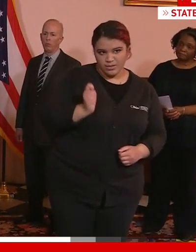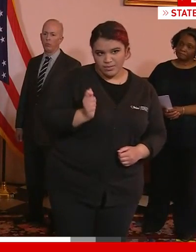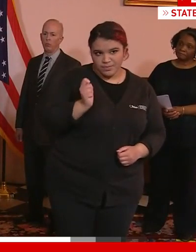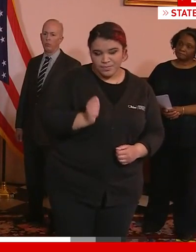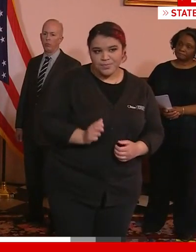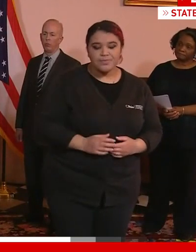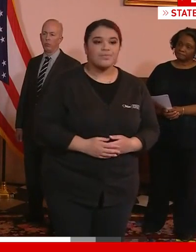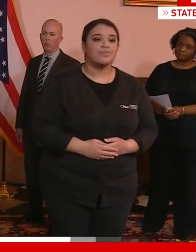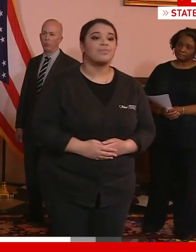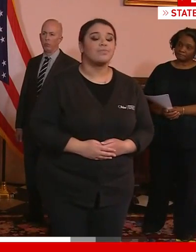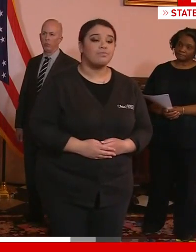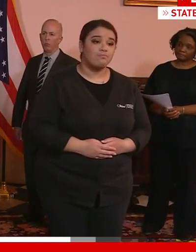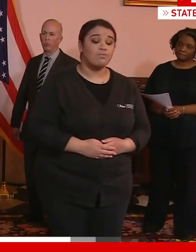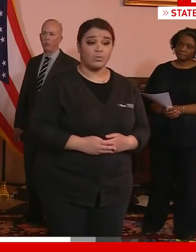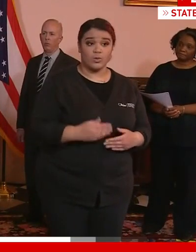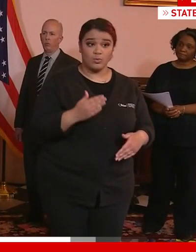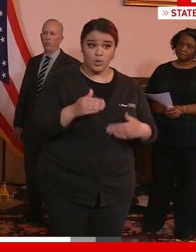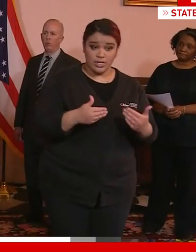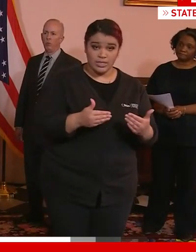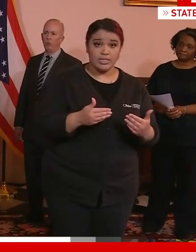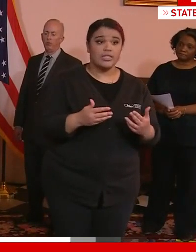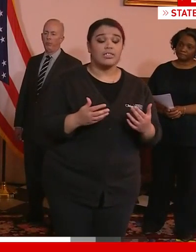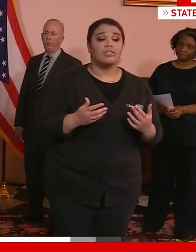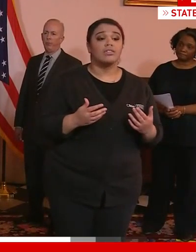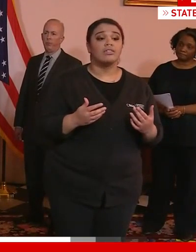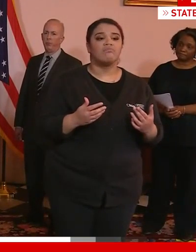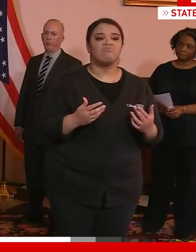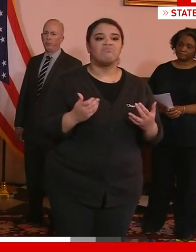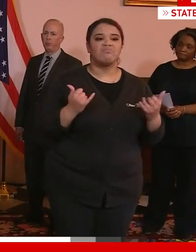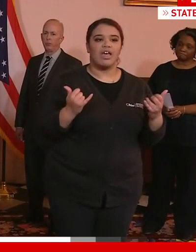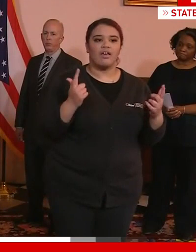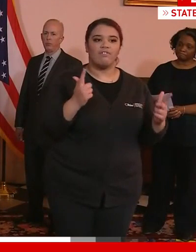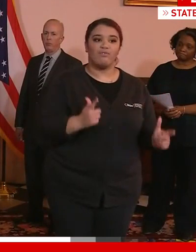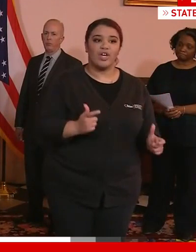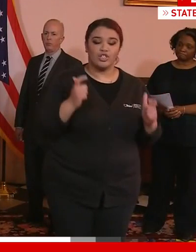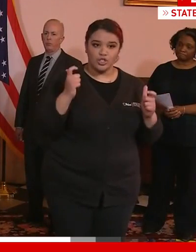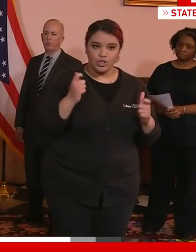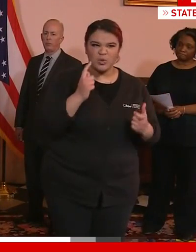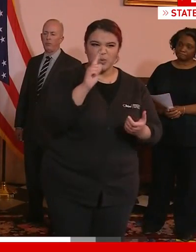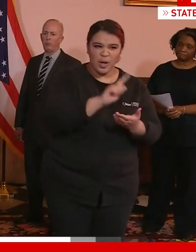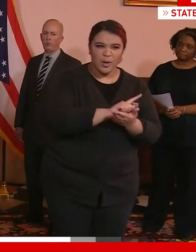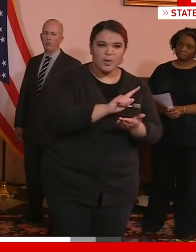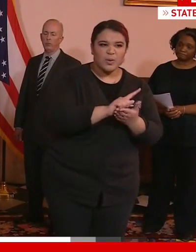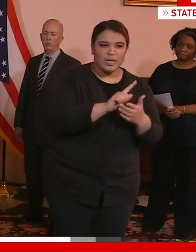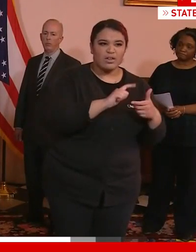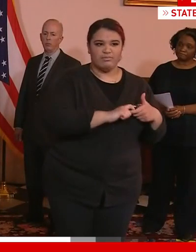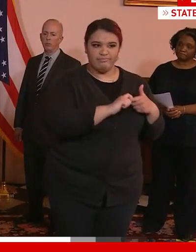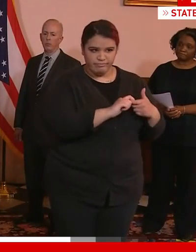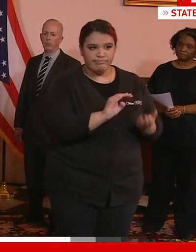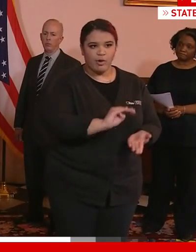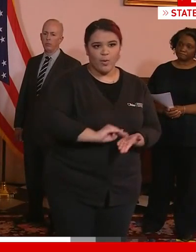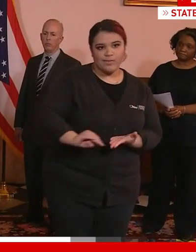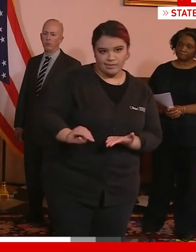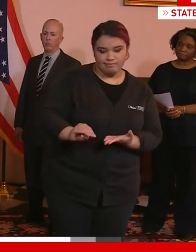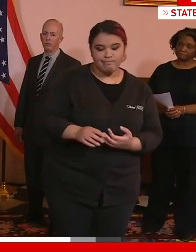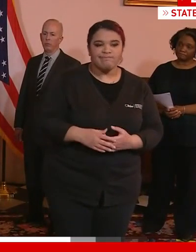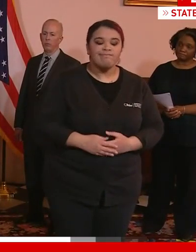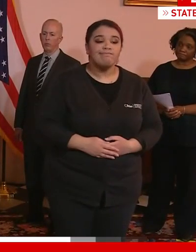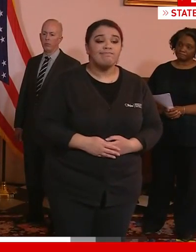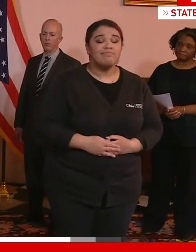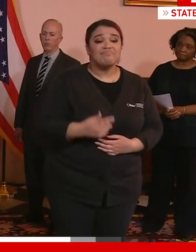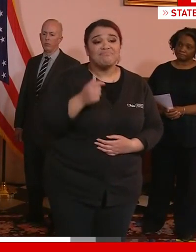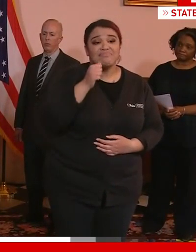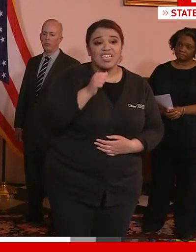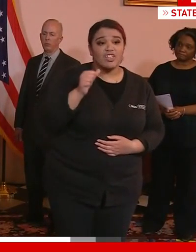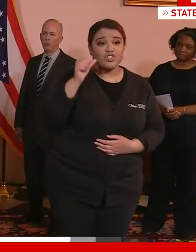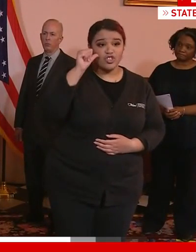We have expedited the process for allowing someone to qualify for unemployment benefits. We asked yesterday